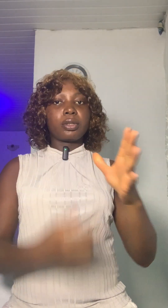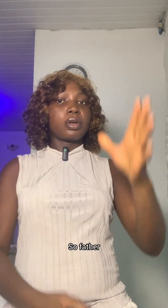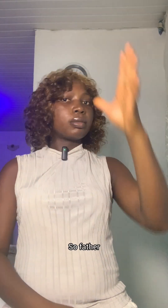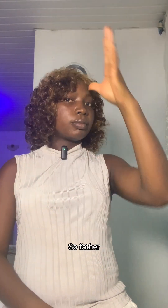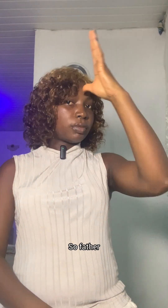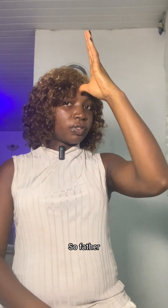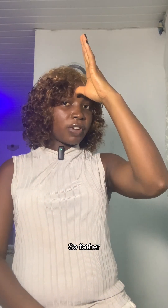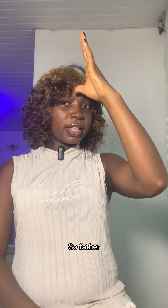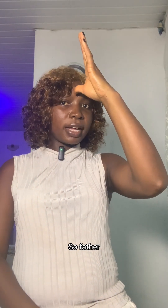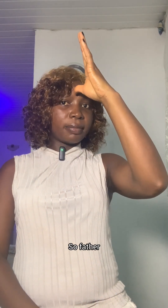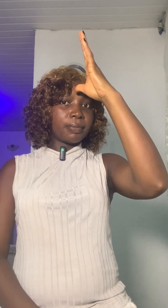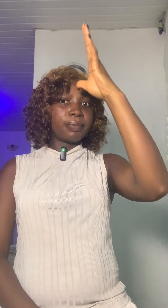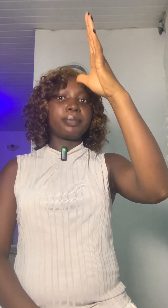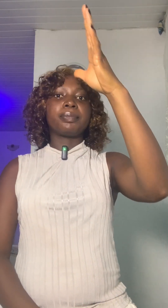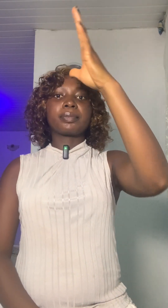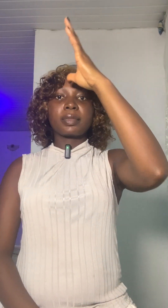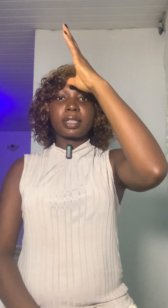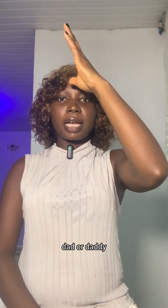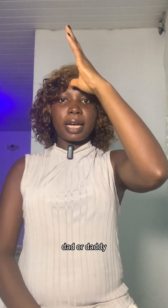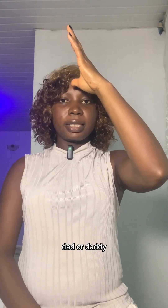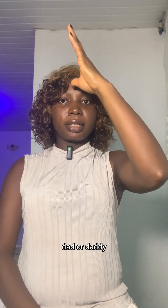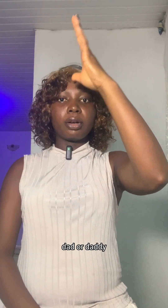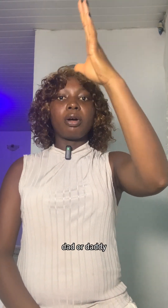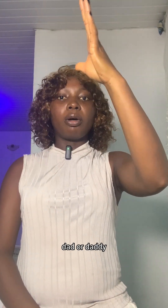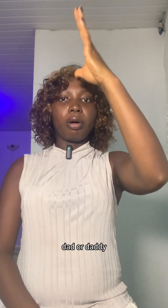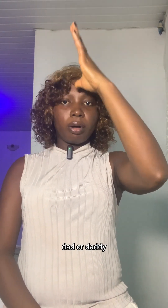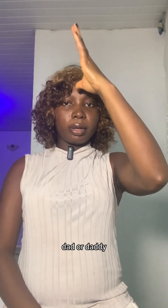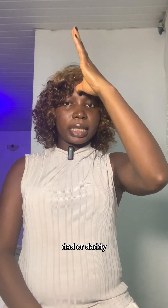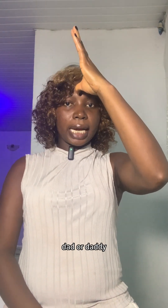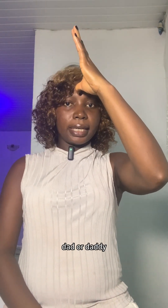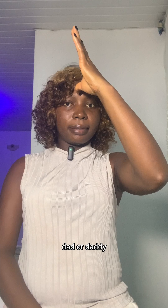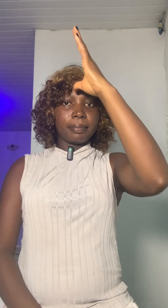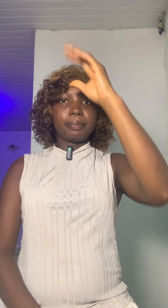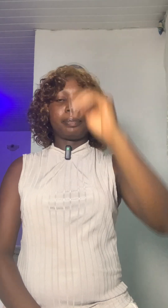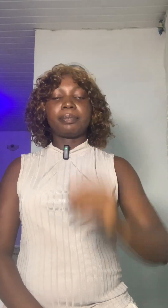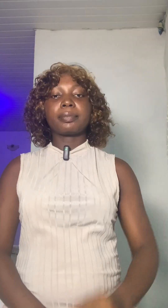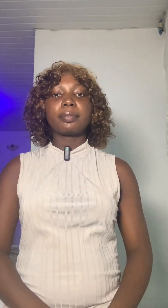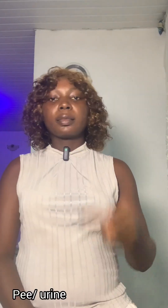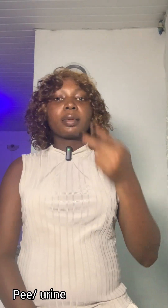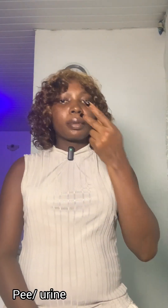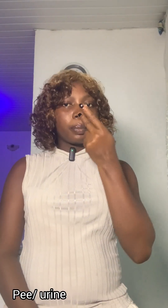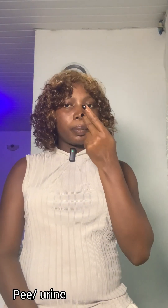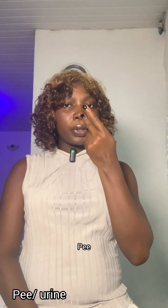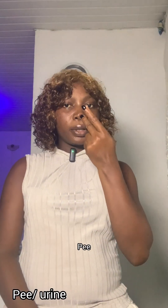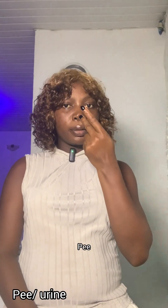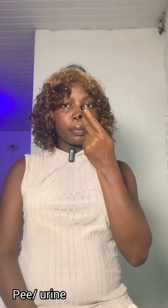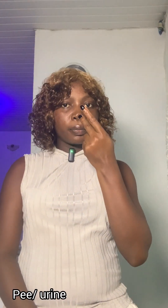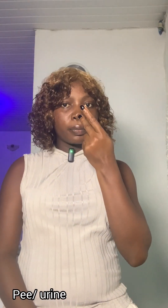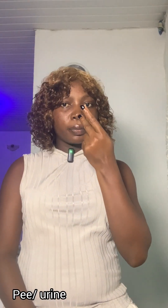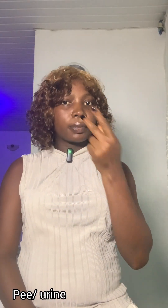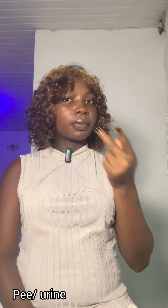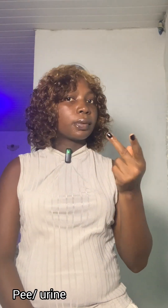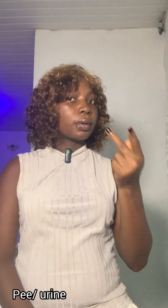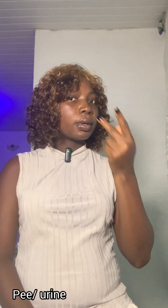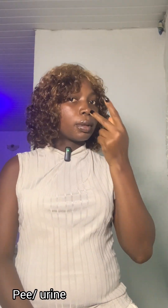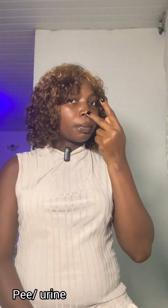So, father, dad, or daddy. P,